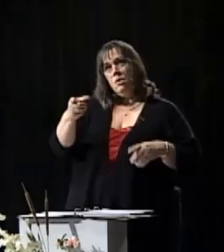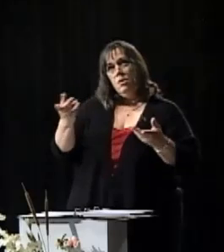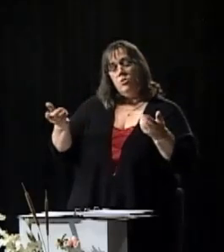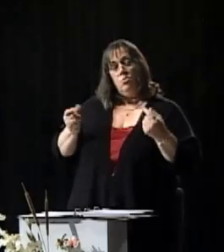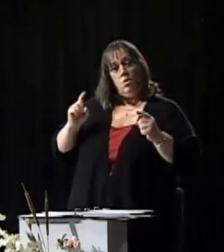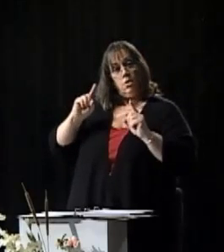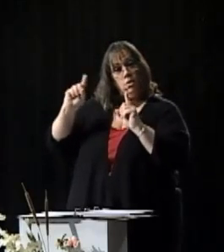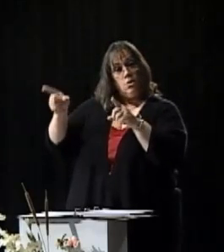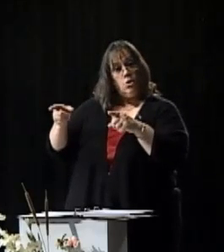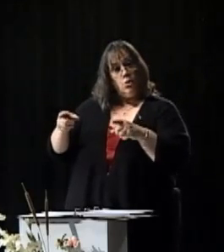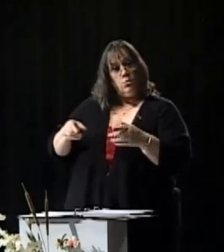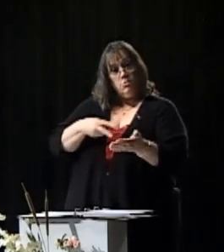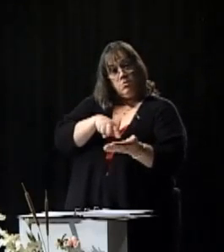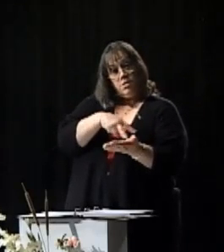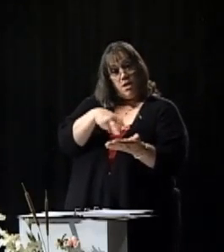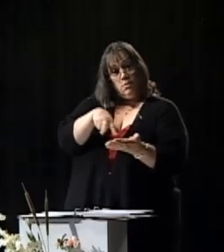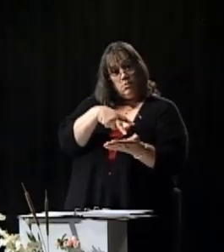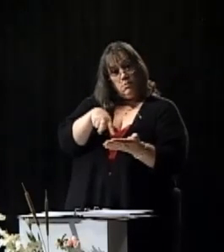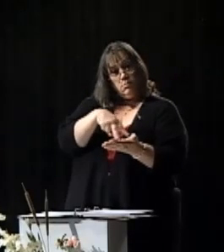Do you want to go to the dance?